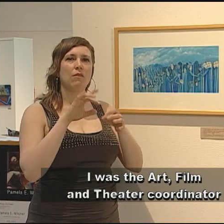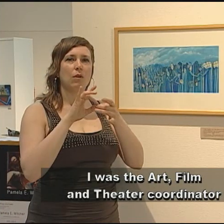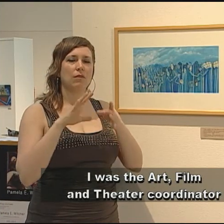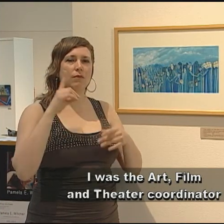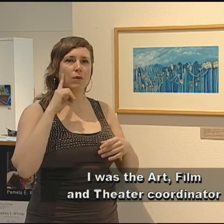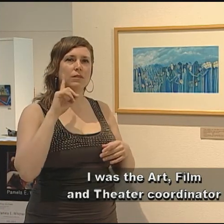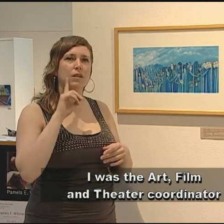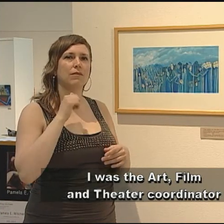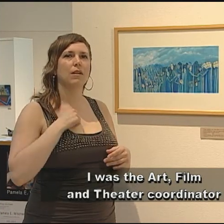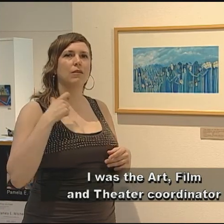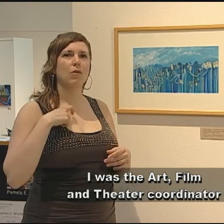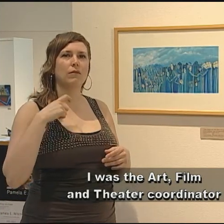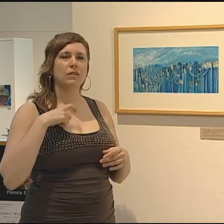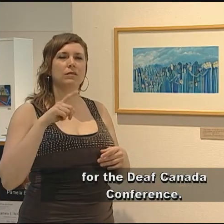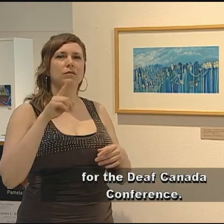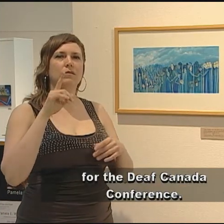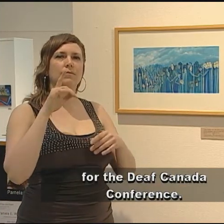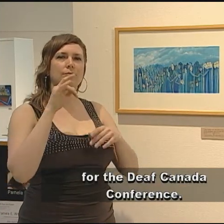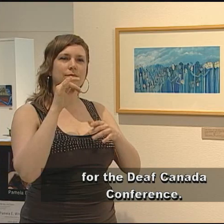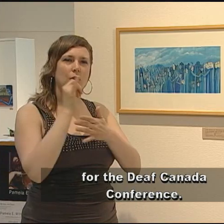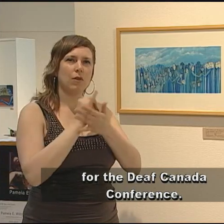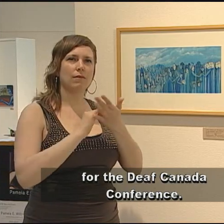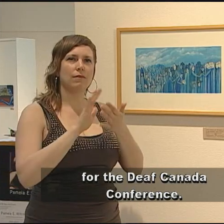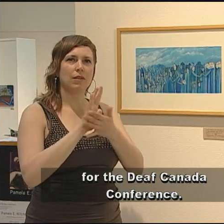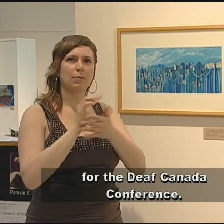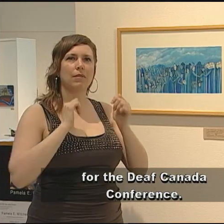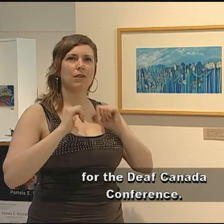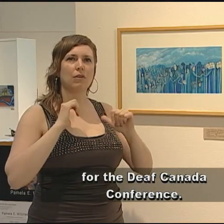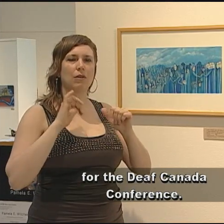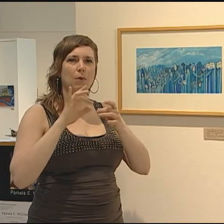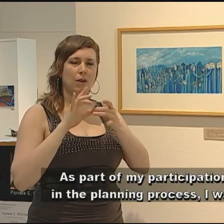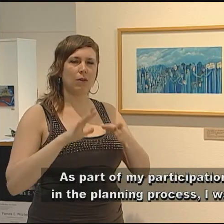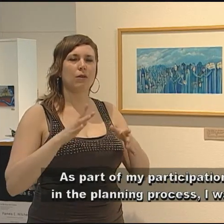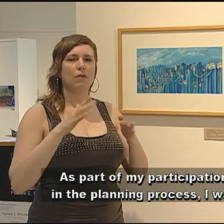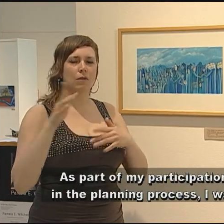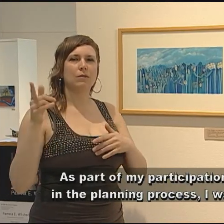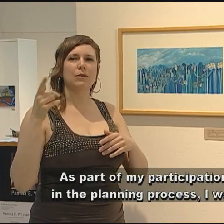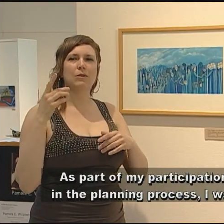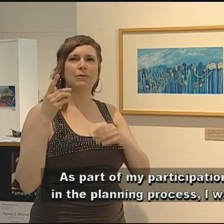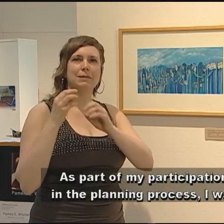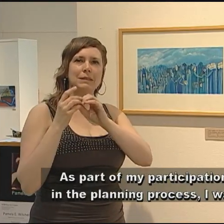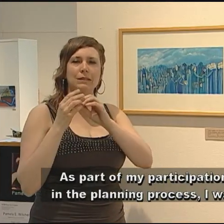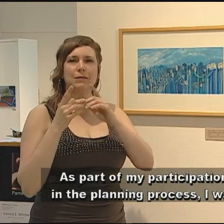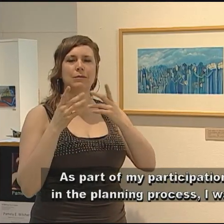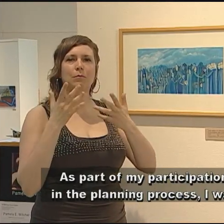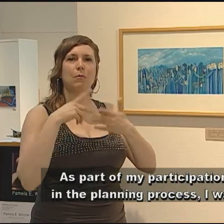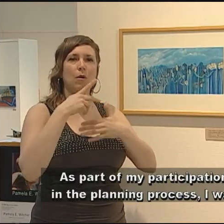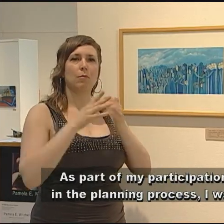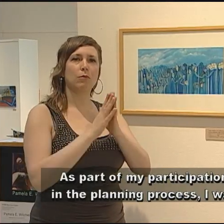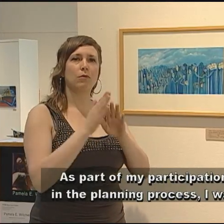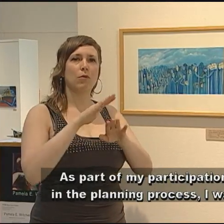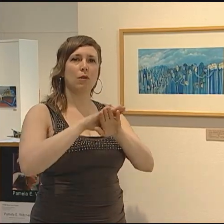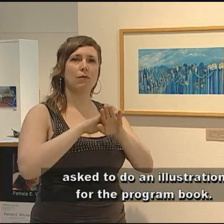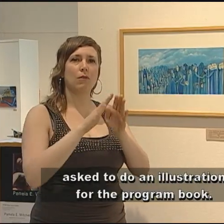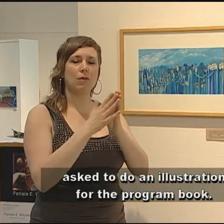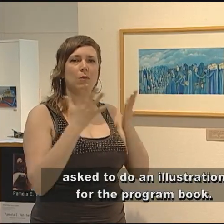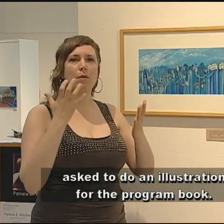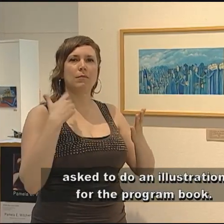I was the art, film, and theater coordinator for the Deaf Canada Conference. As part of my participation in the planning process, I